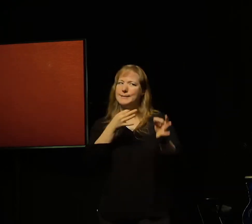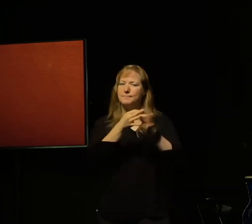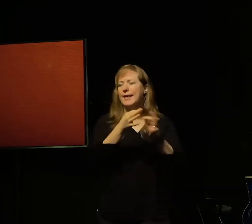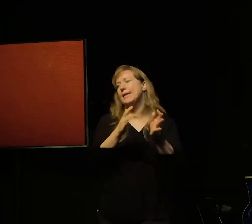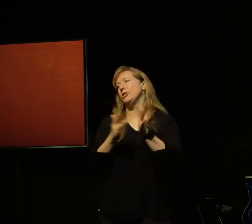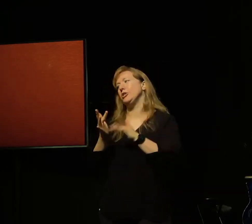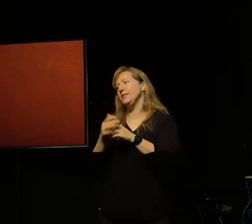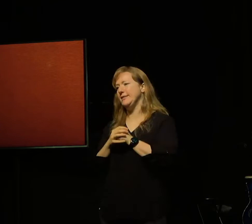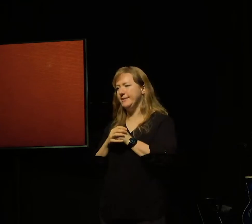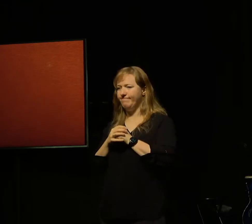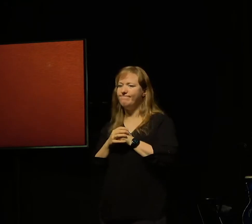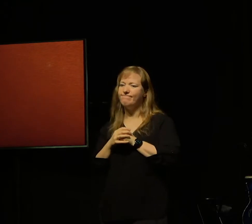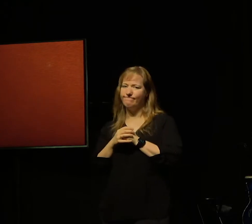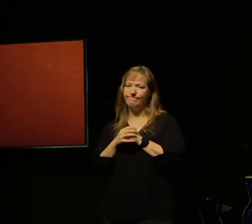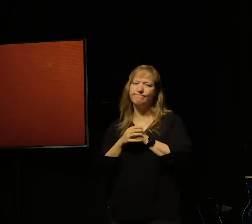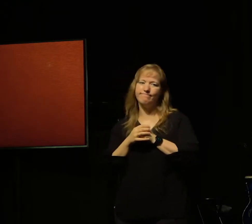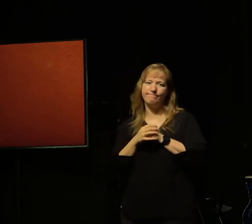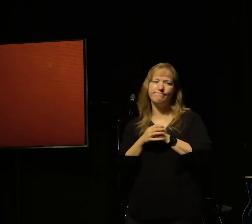Isn't that right?